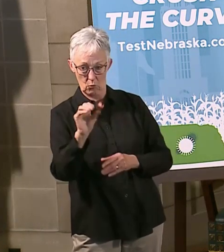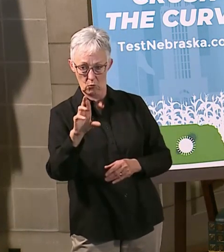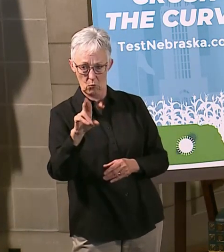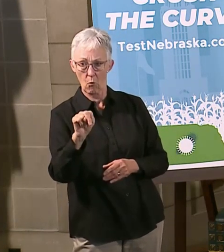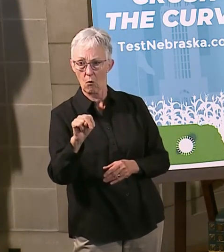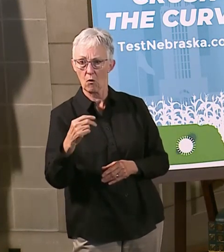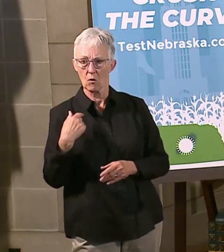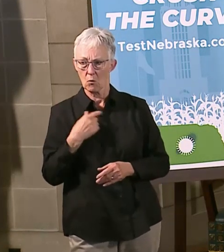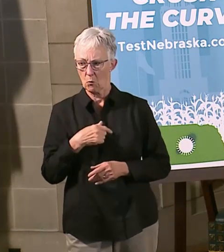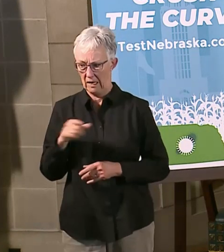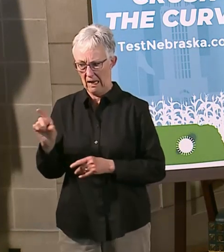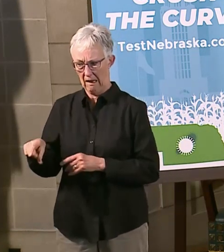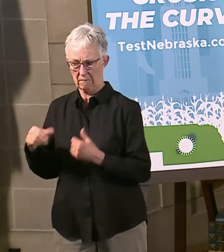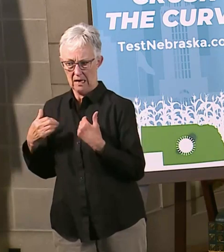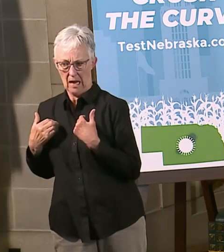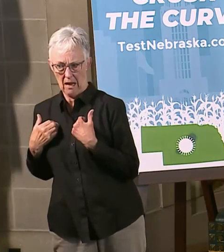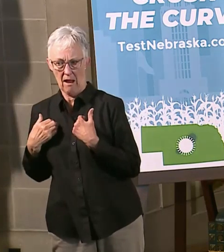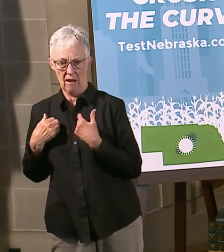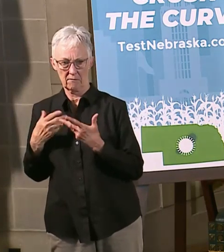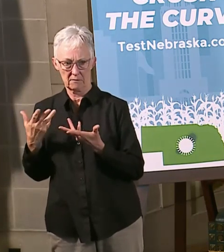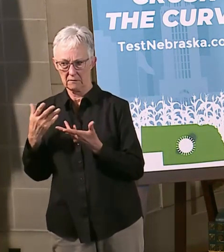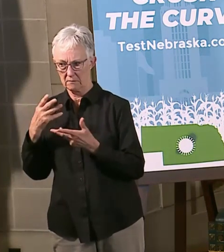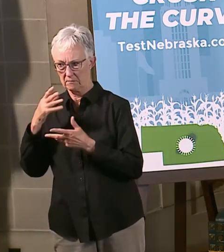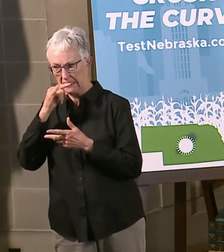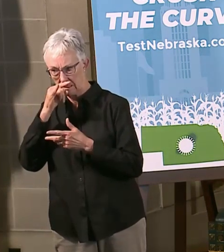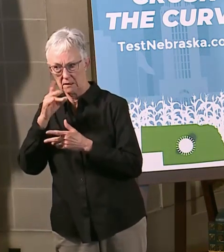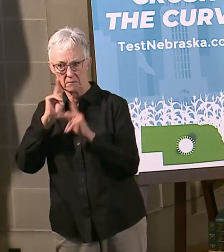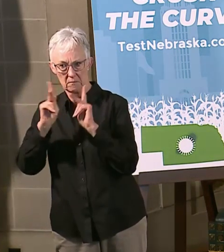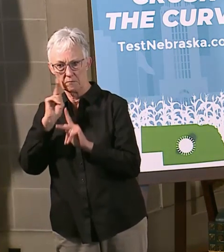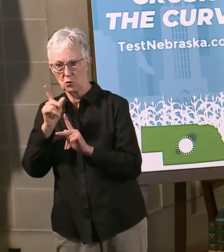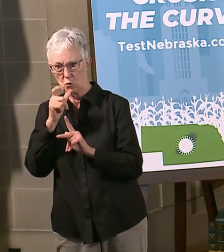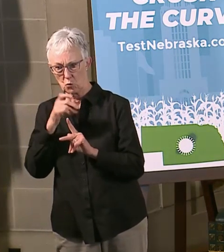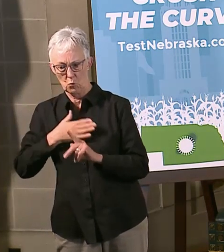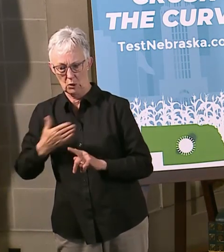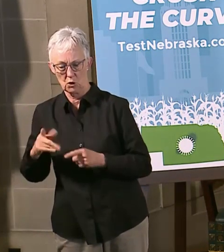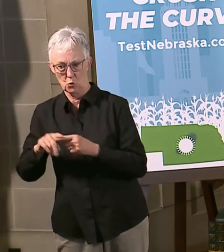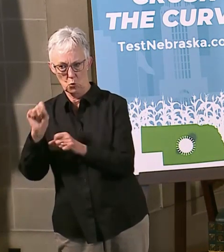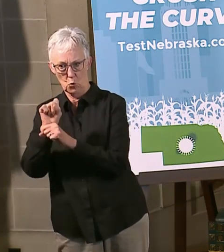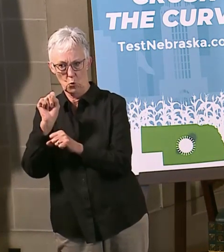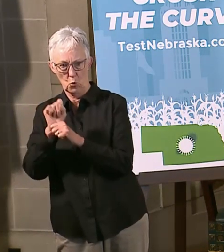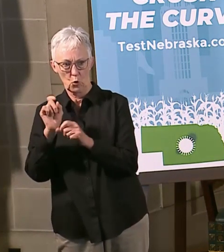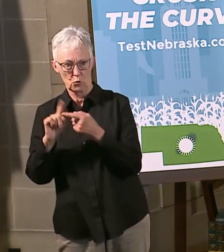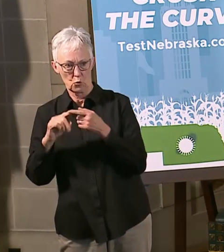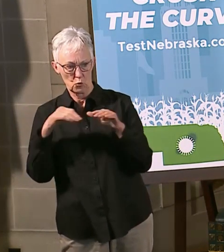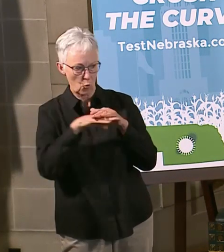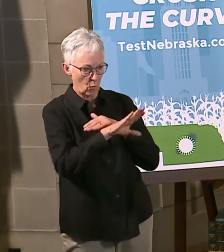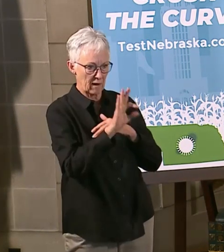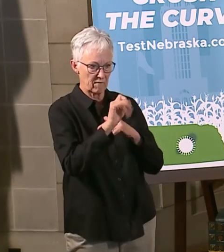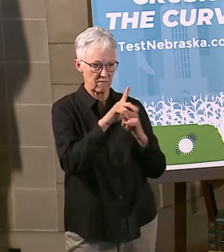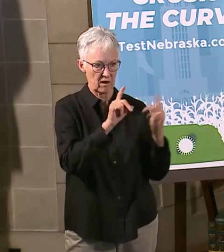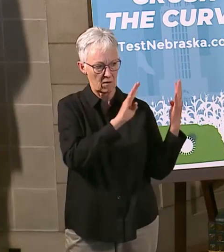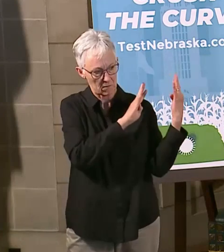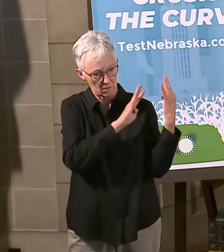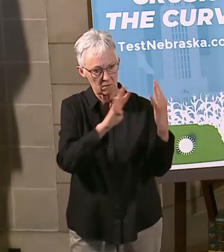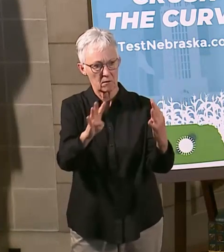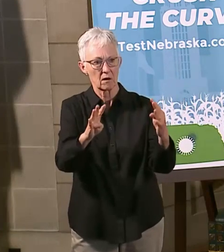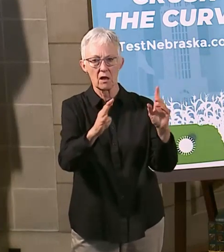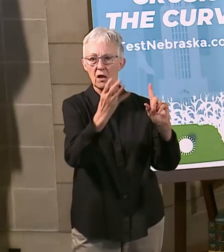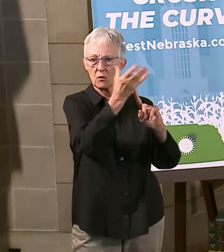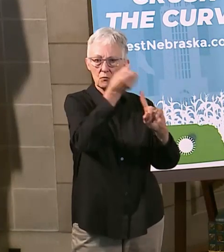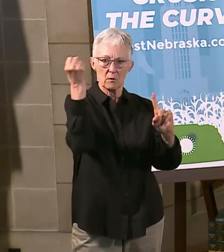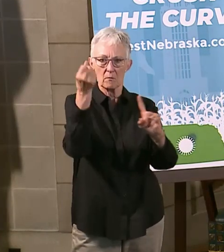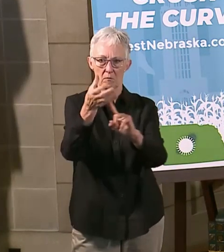to our crops here in Nebraska. About 7,000 people participate in detasseling each year here in Nebraska. And we want to make